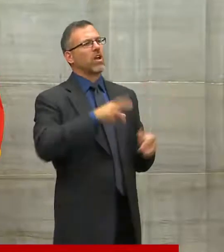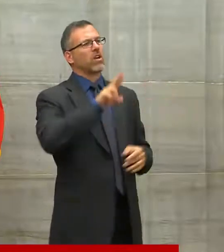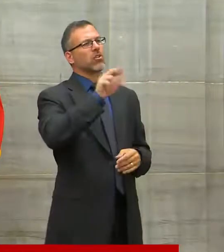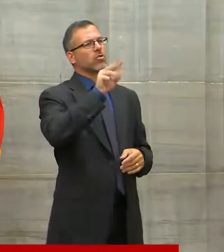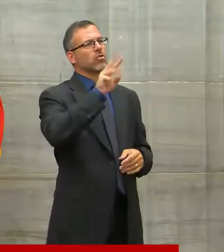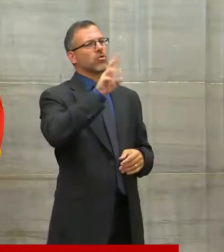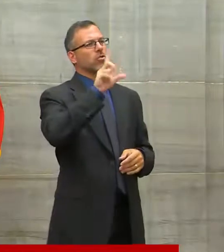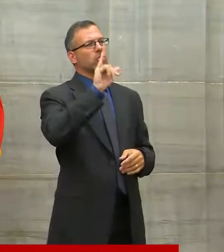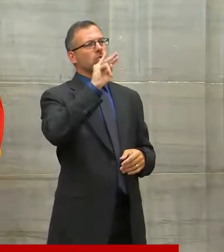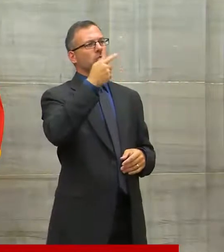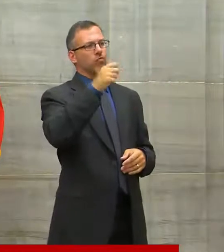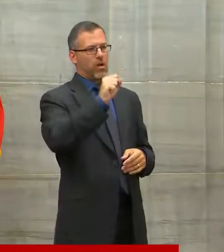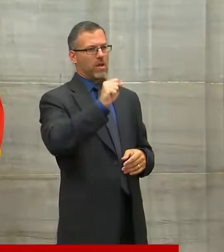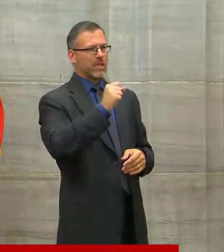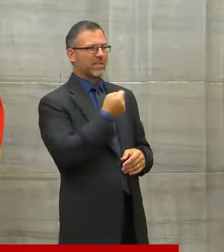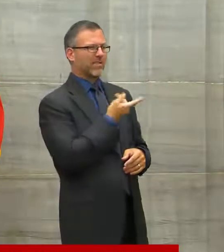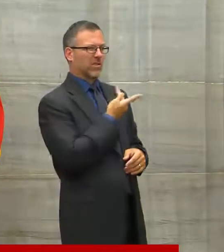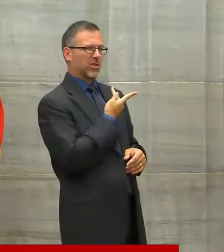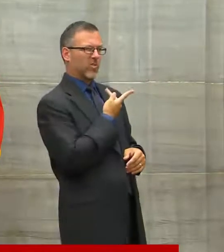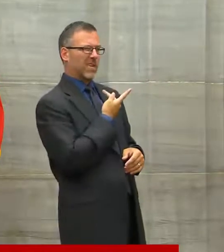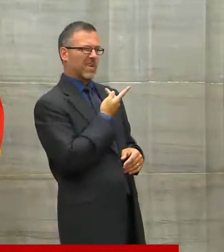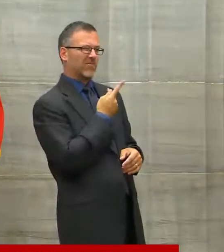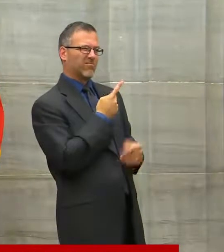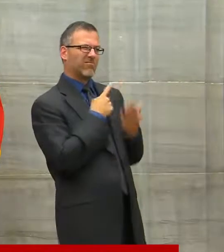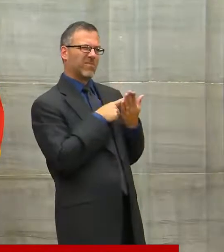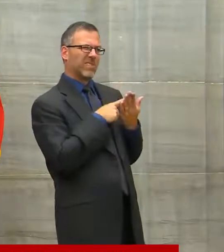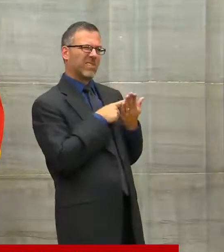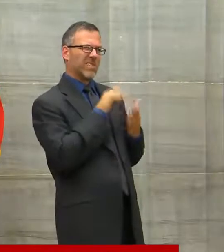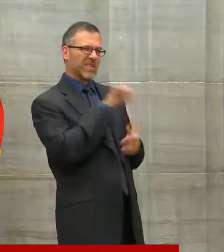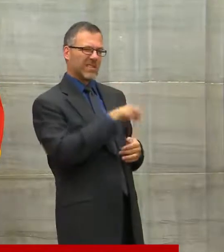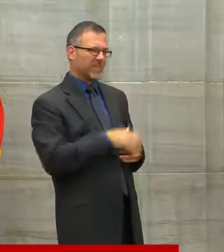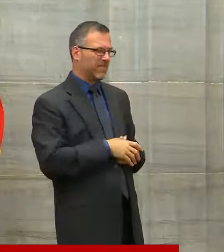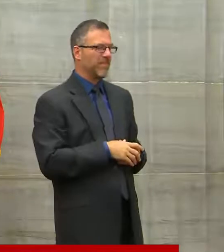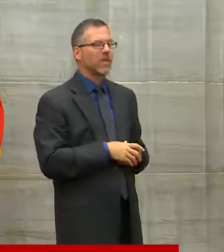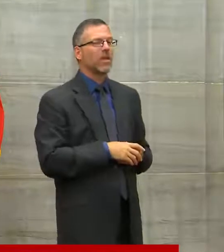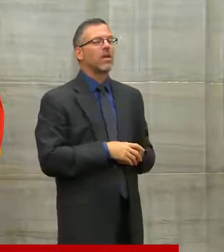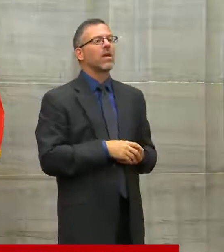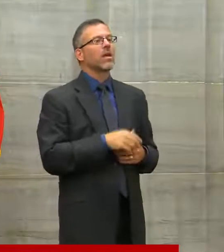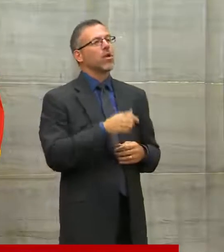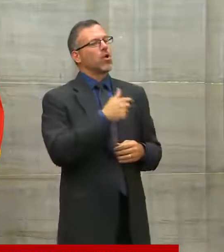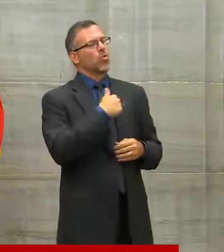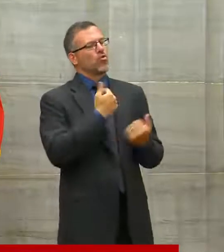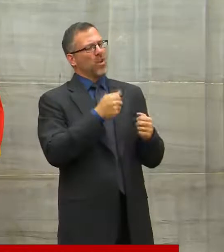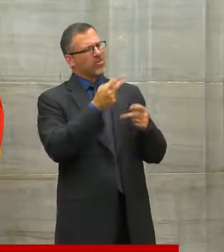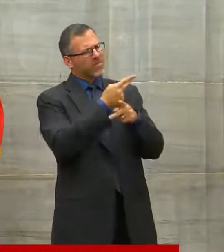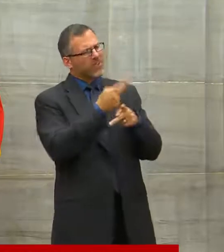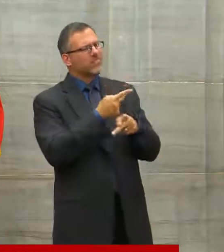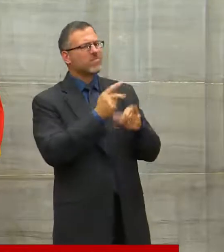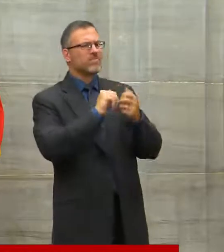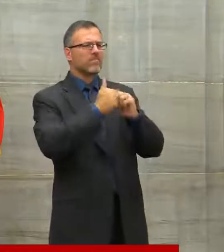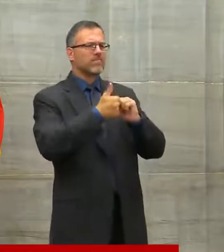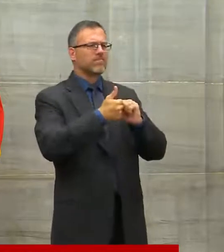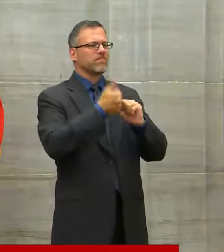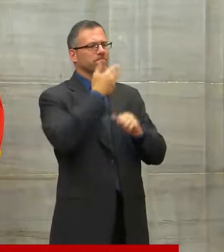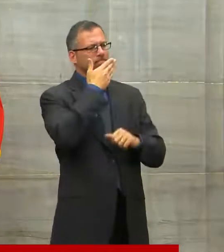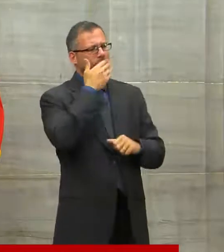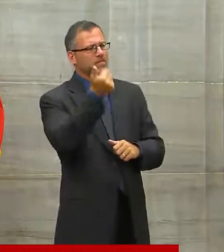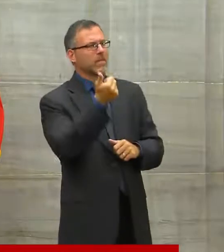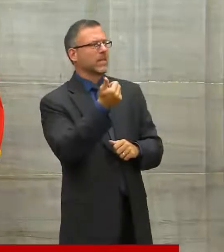specifically about that, and others that I've met with and talked to about how it is that we can